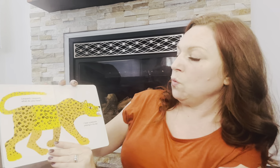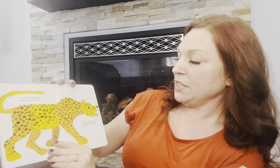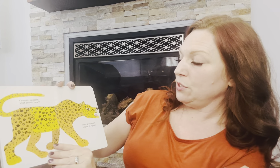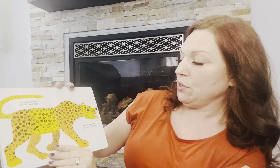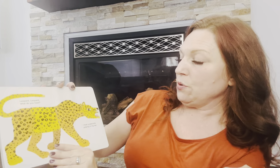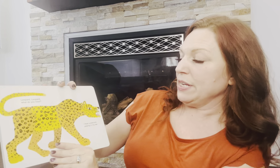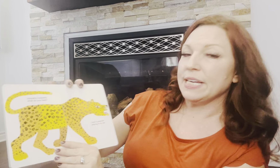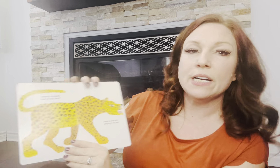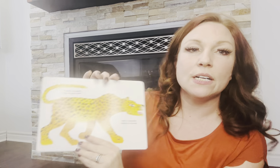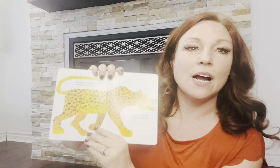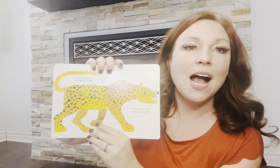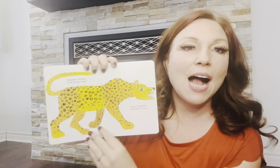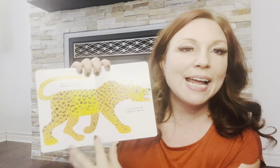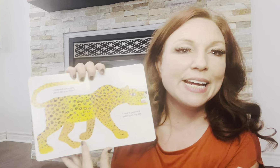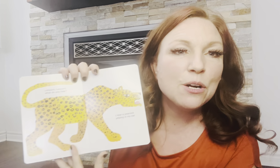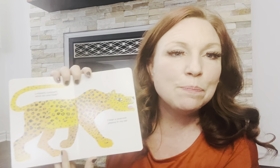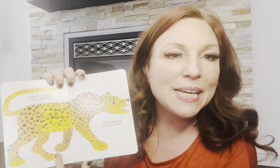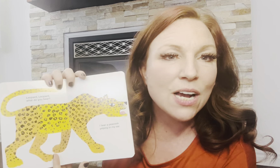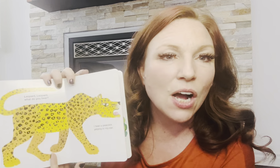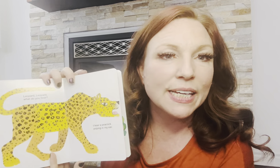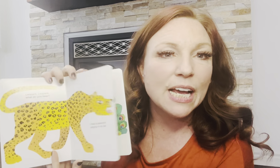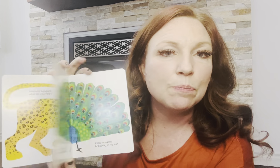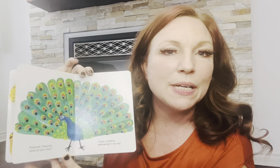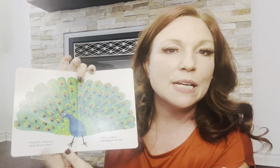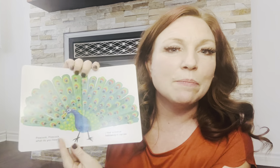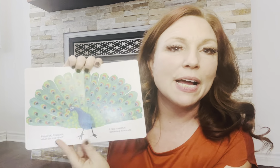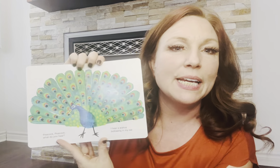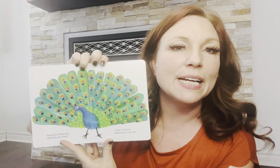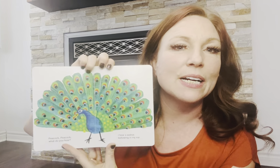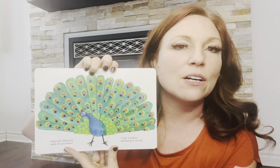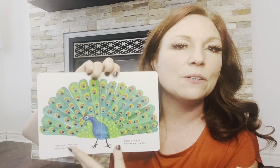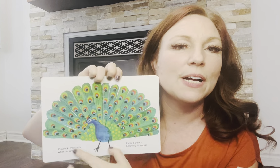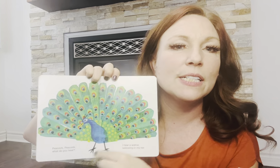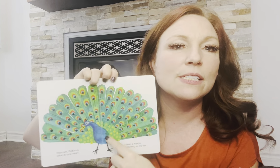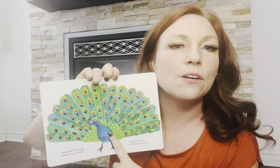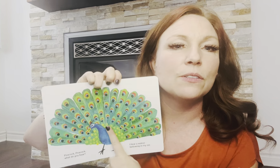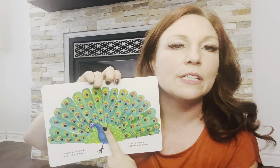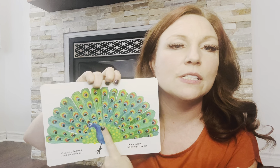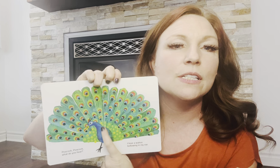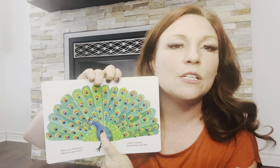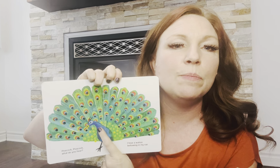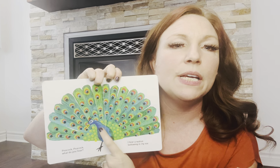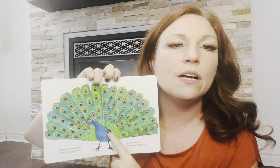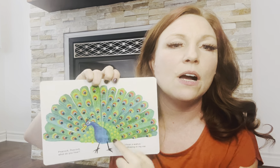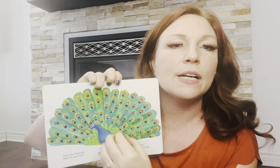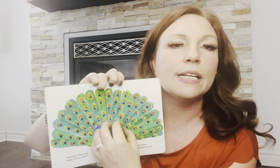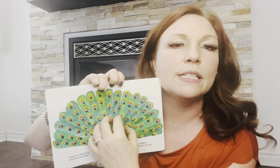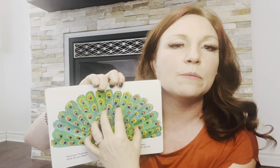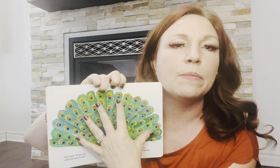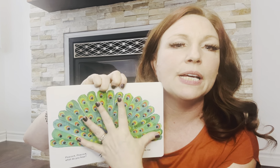What do you hear? I hear a peacock yelping in my ear. All right, so there's the little peacock and his